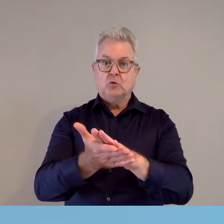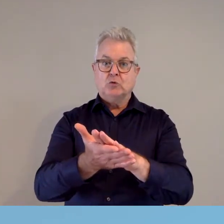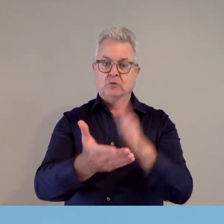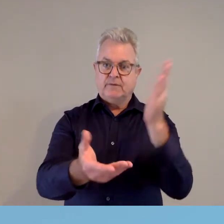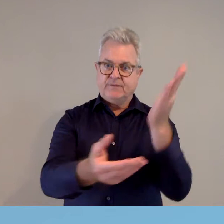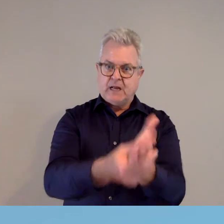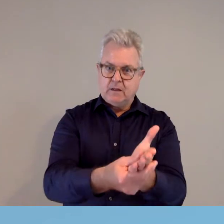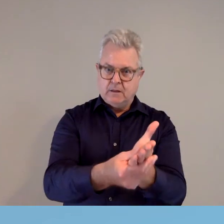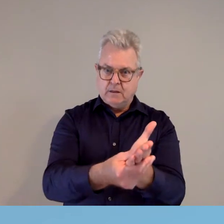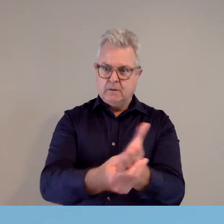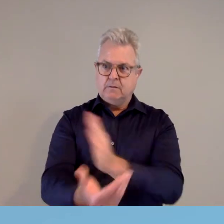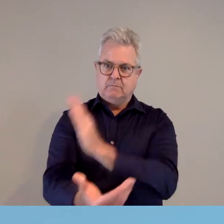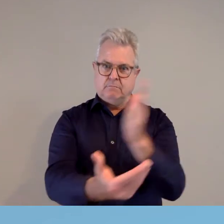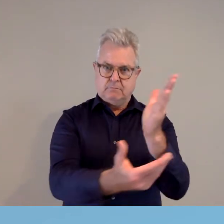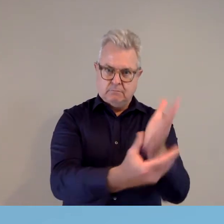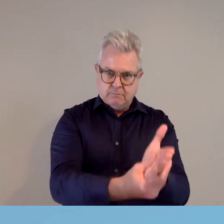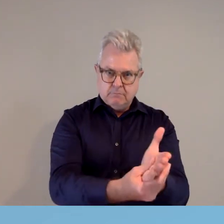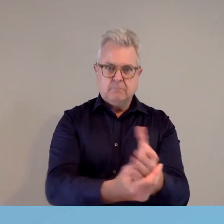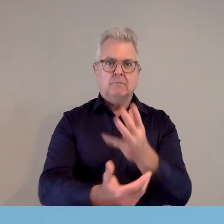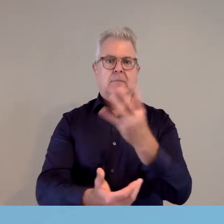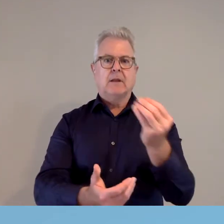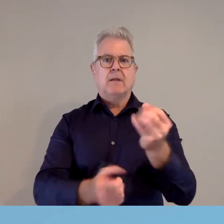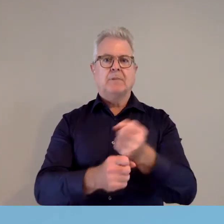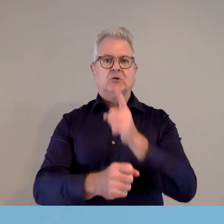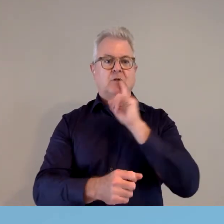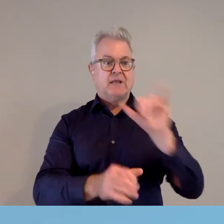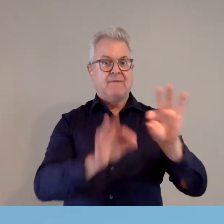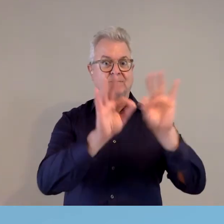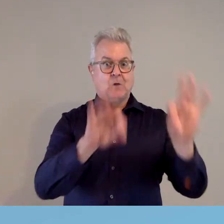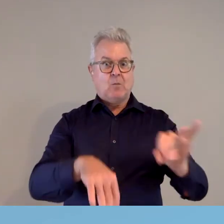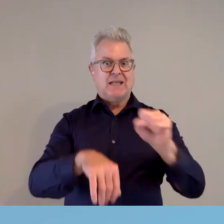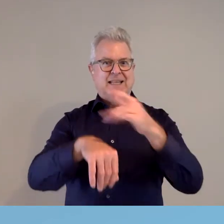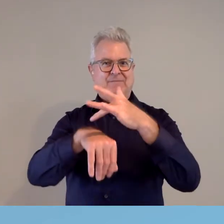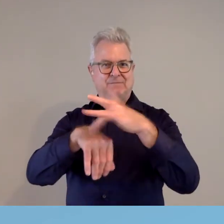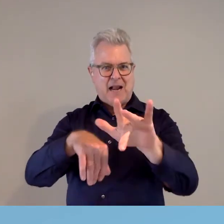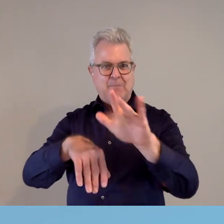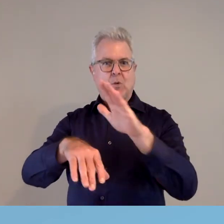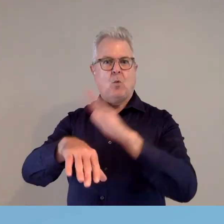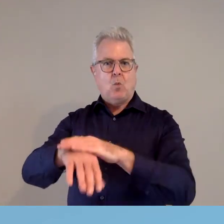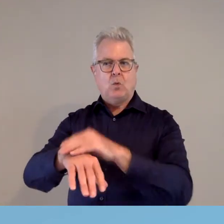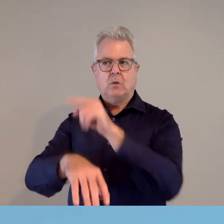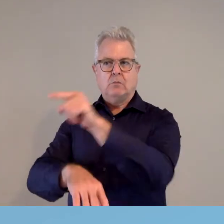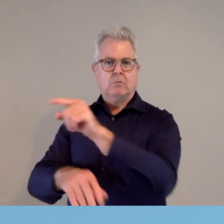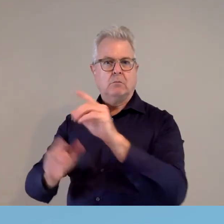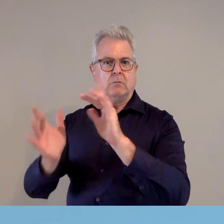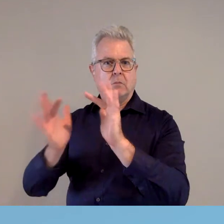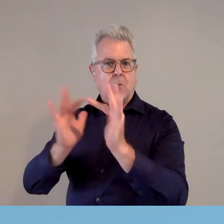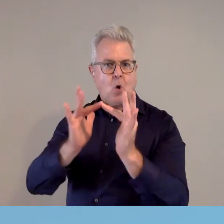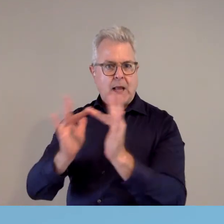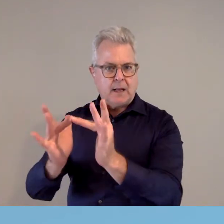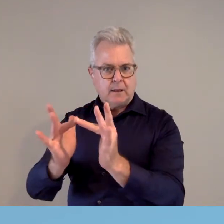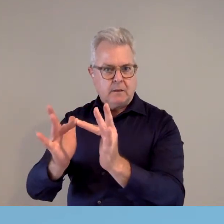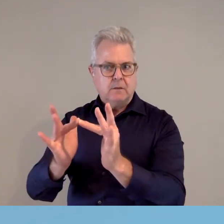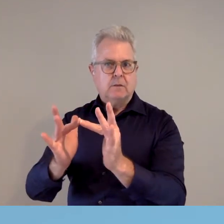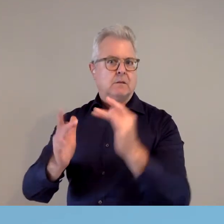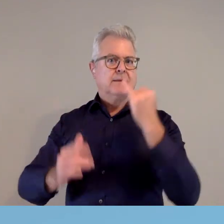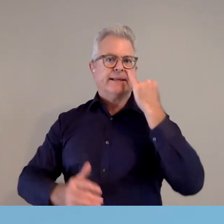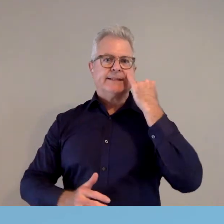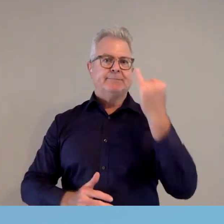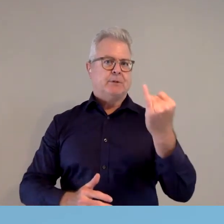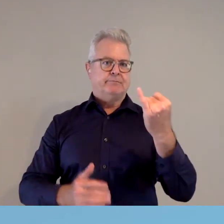medical record that you keep for each patient. Make sure that that form is also available online.